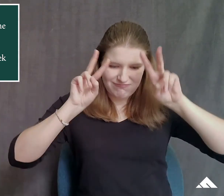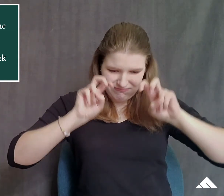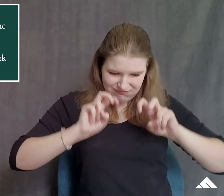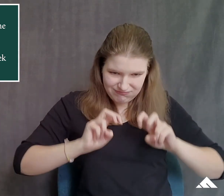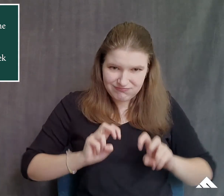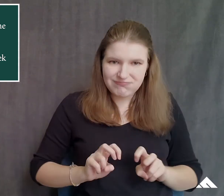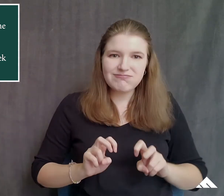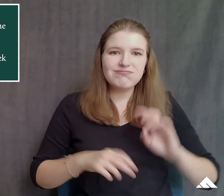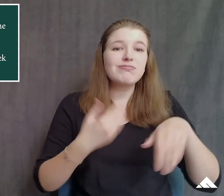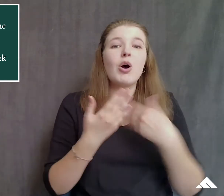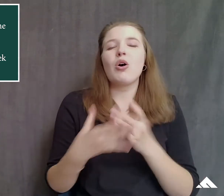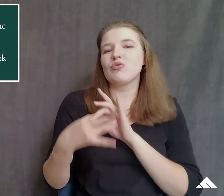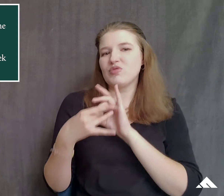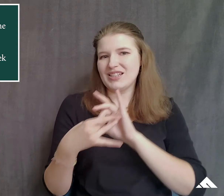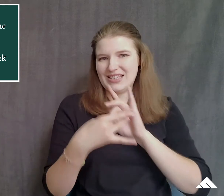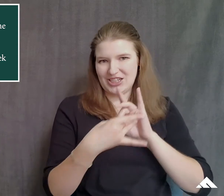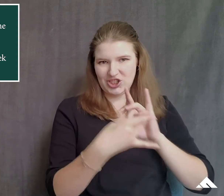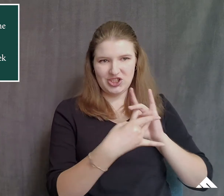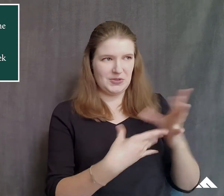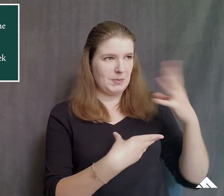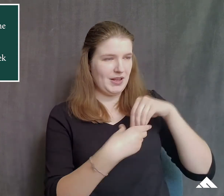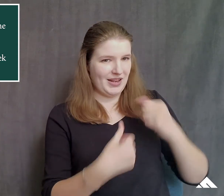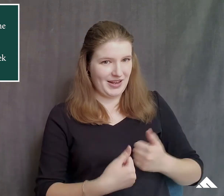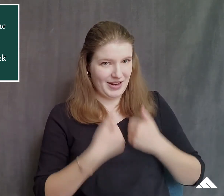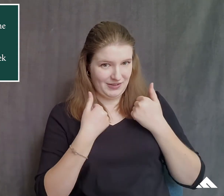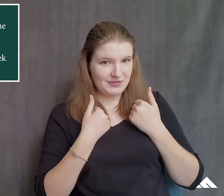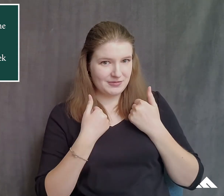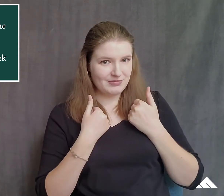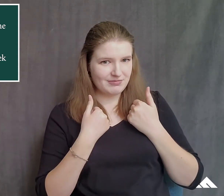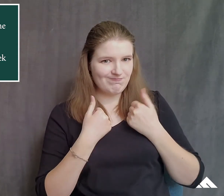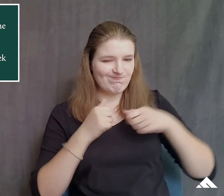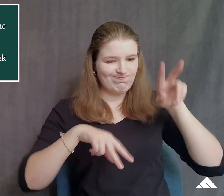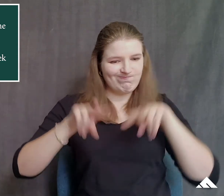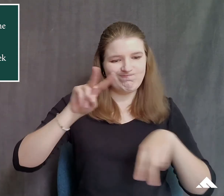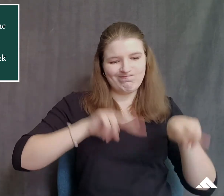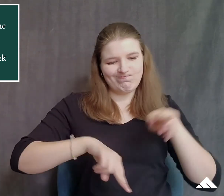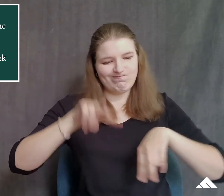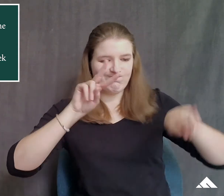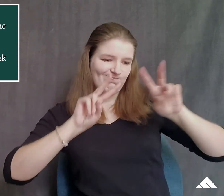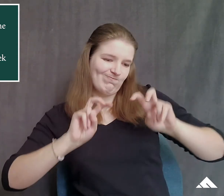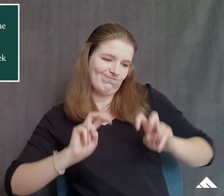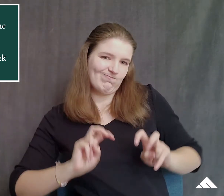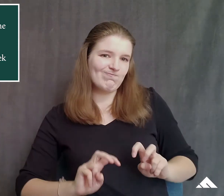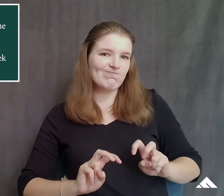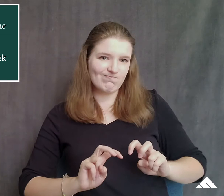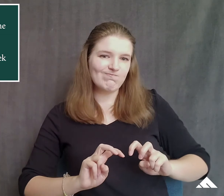our relationships in our lives, okay? Doing an assessment of